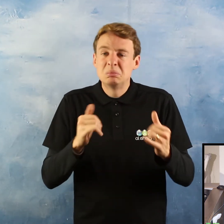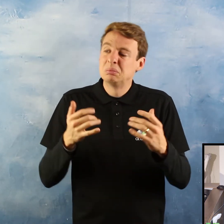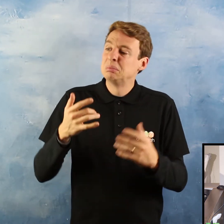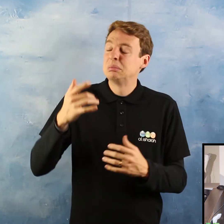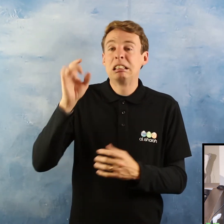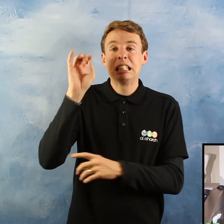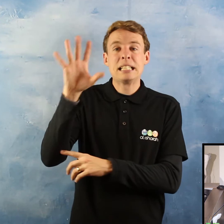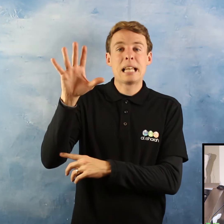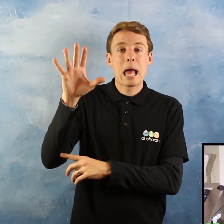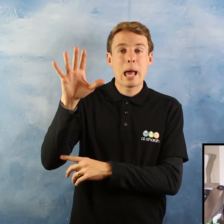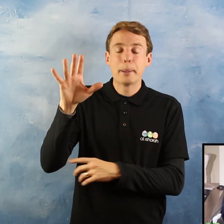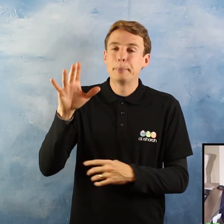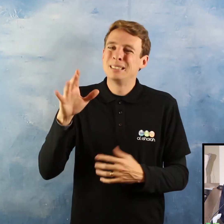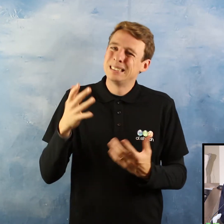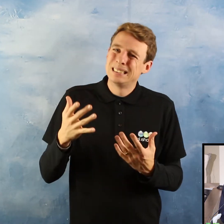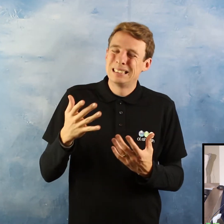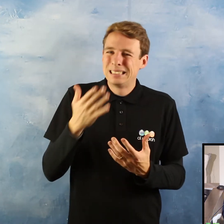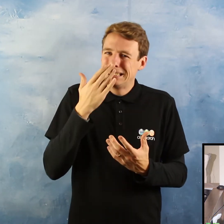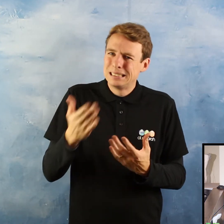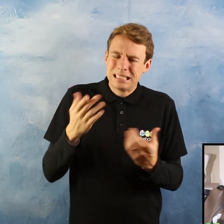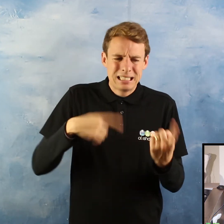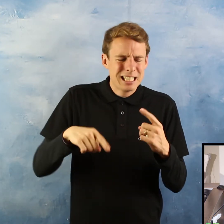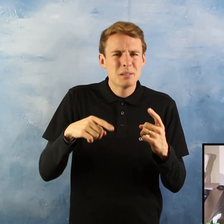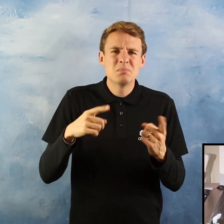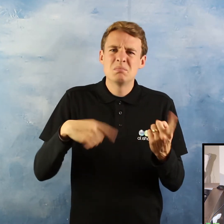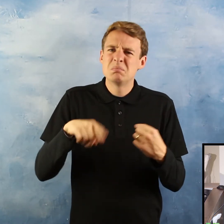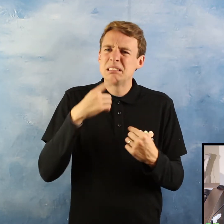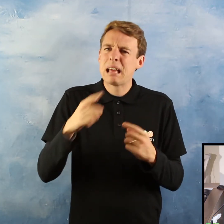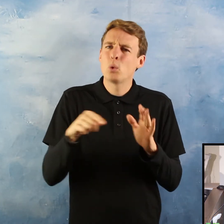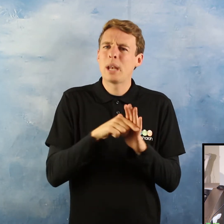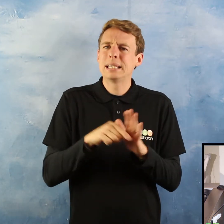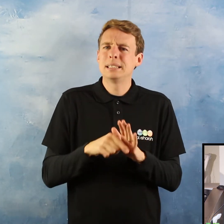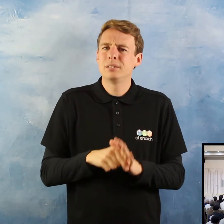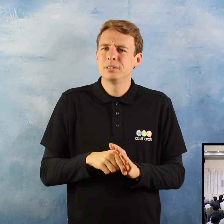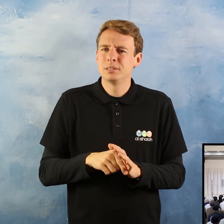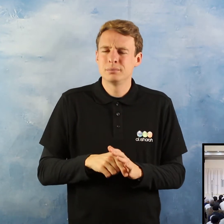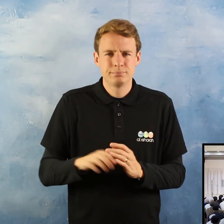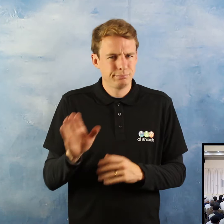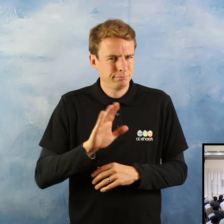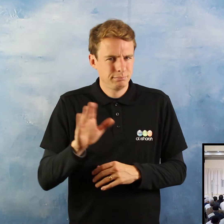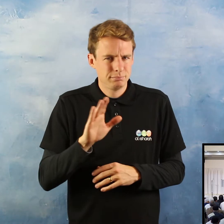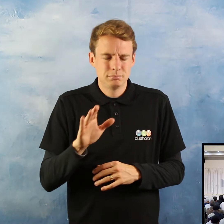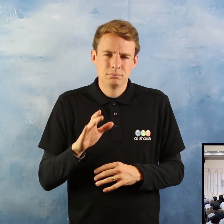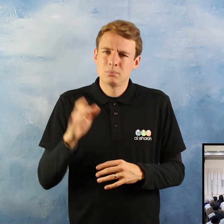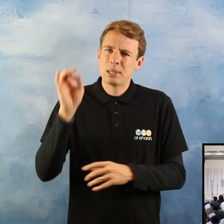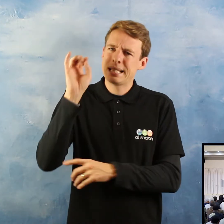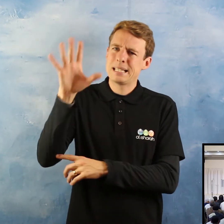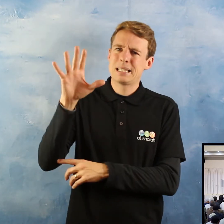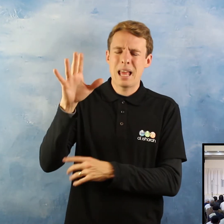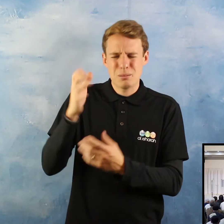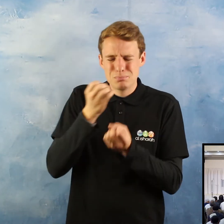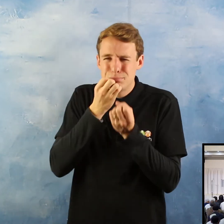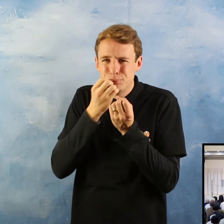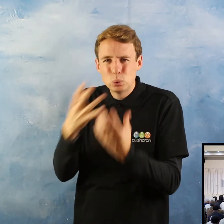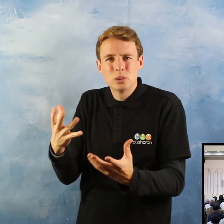We present Islam very negatively to our children. Therefore, they develop a detest for Islam. So